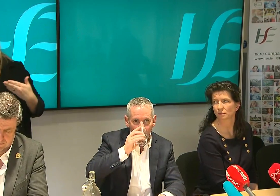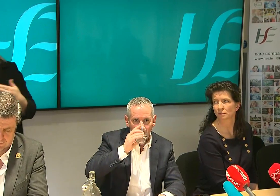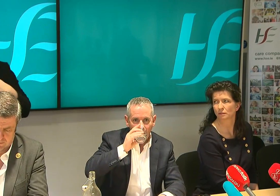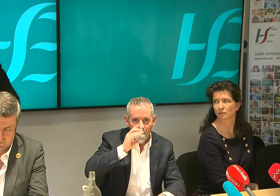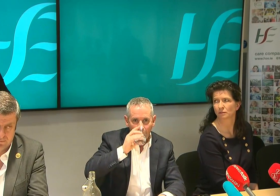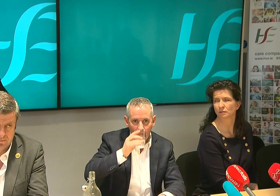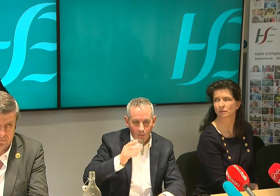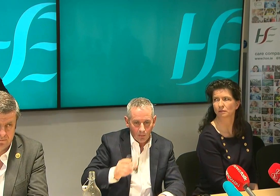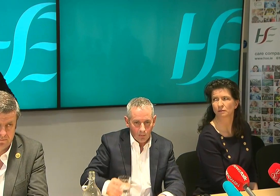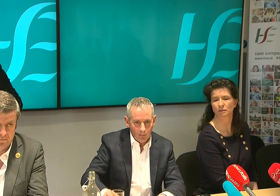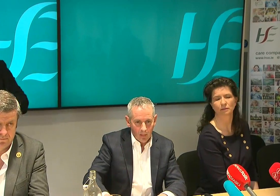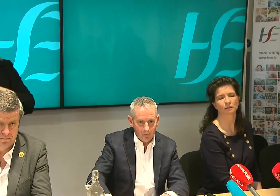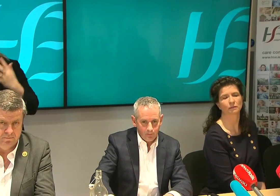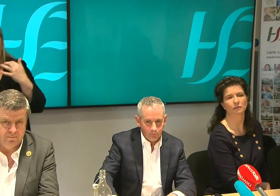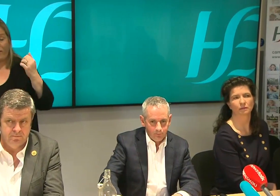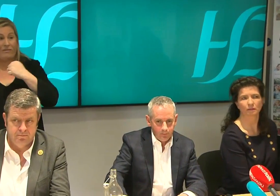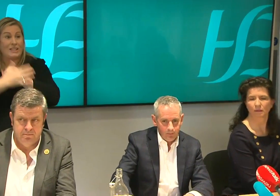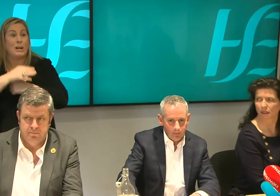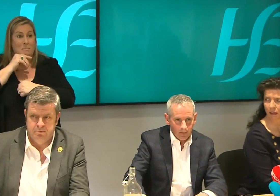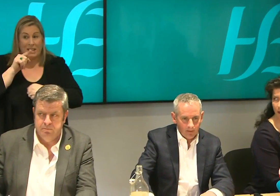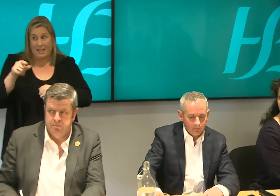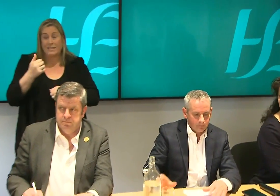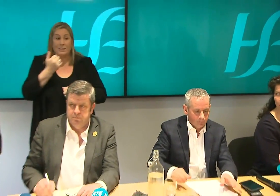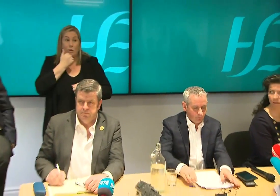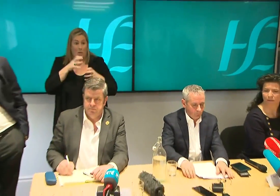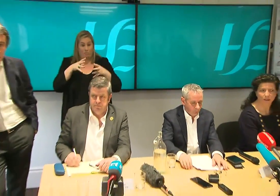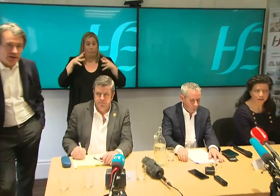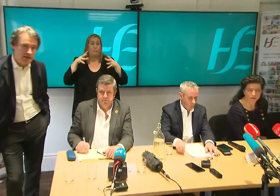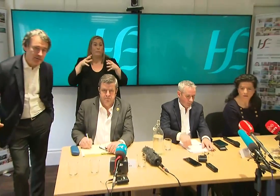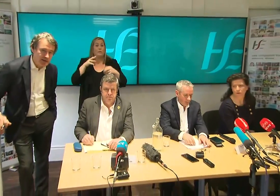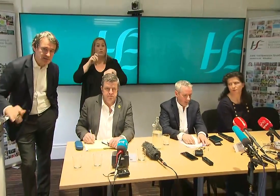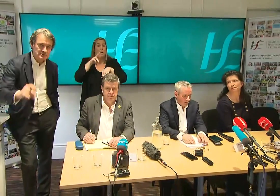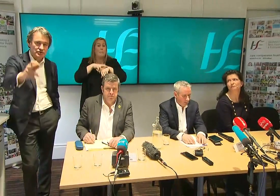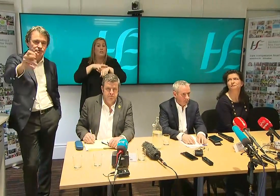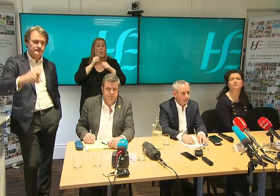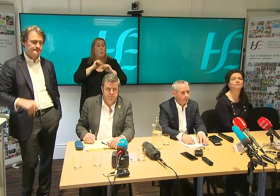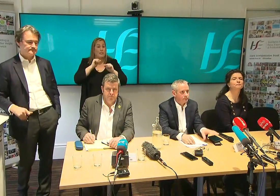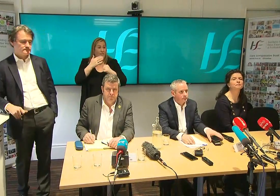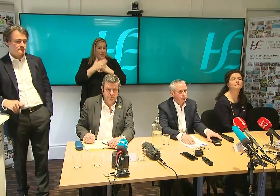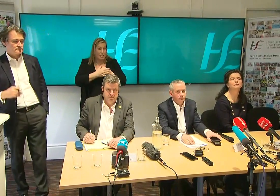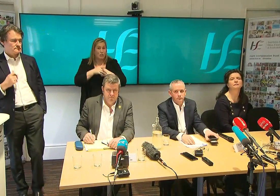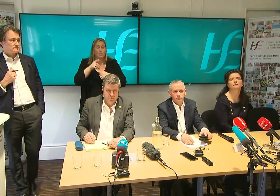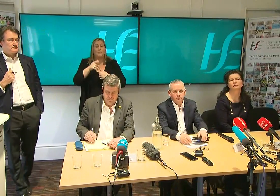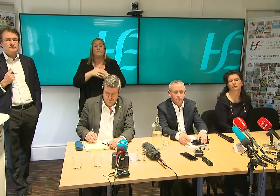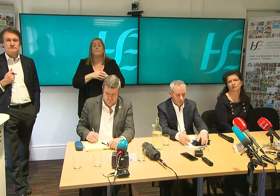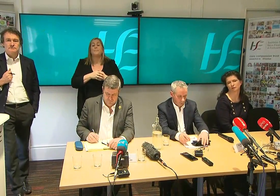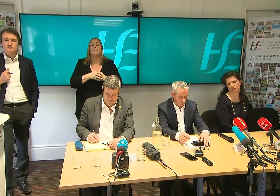will have changed, so it's best to wait until the process is finished. Okay, anybody else? George?